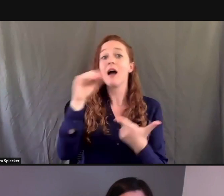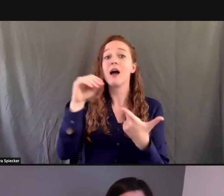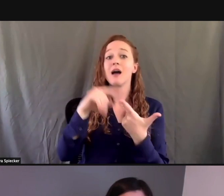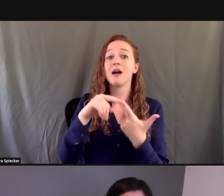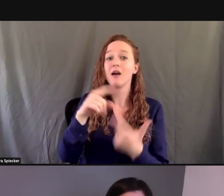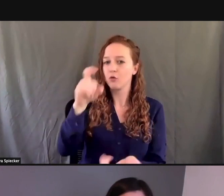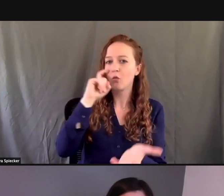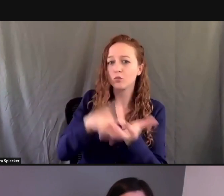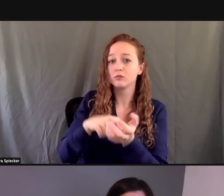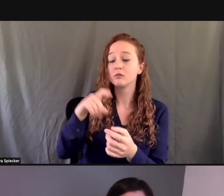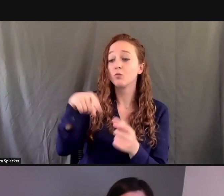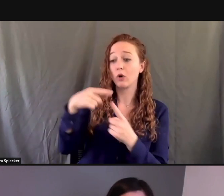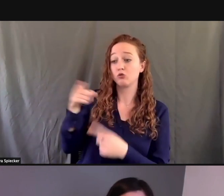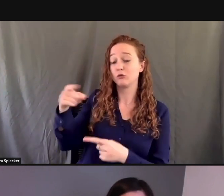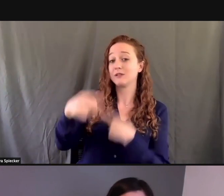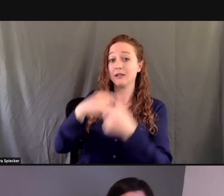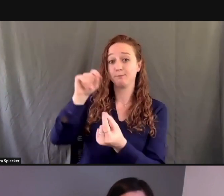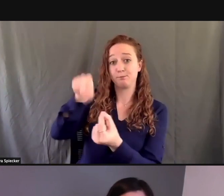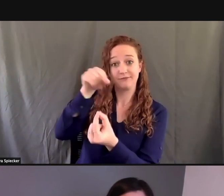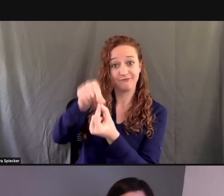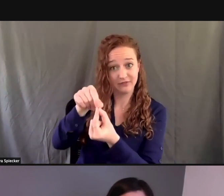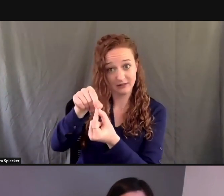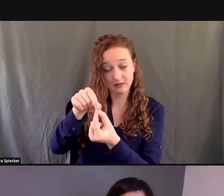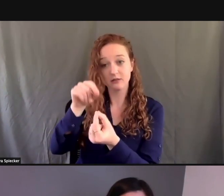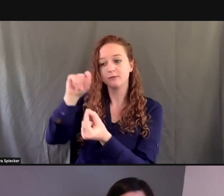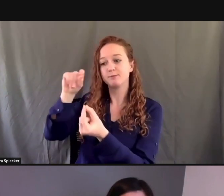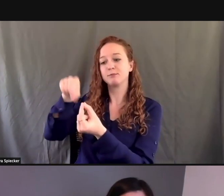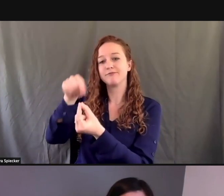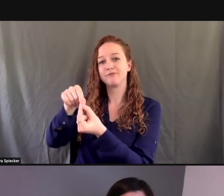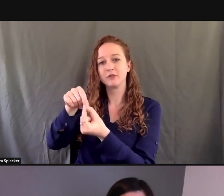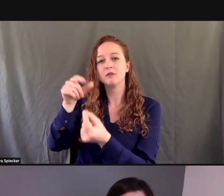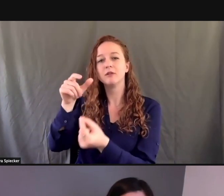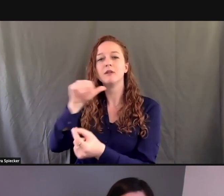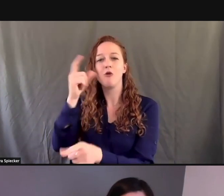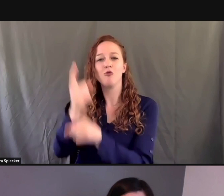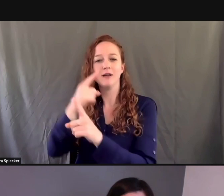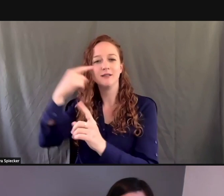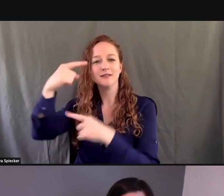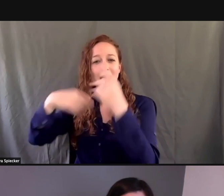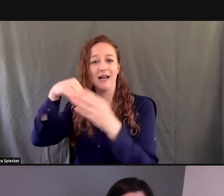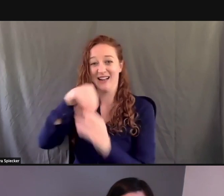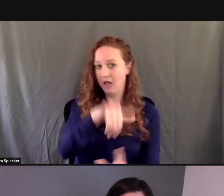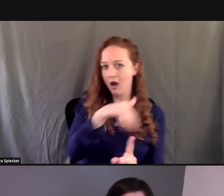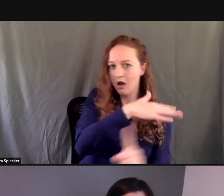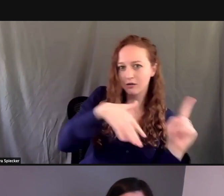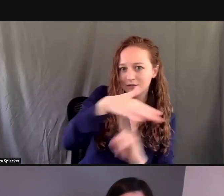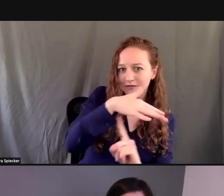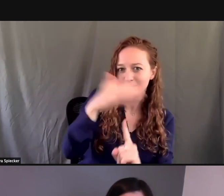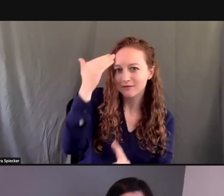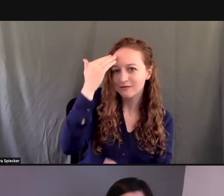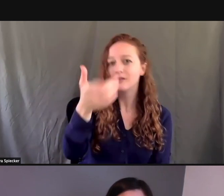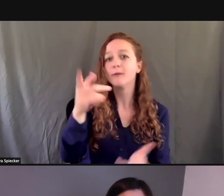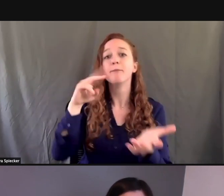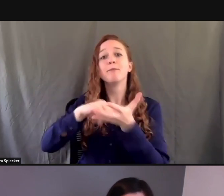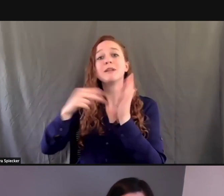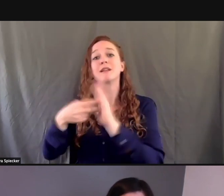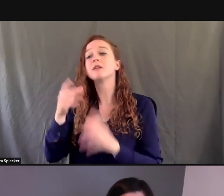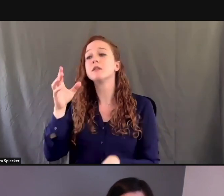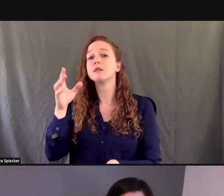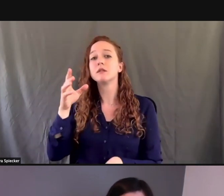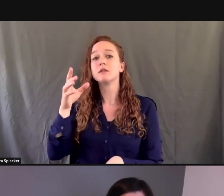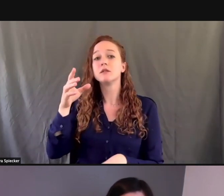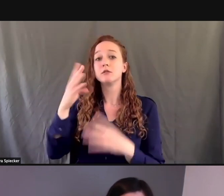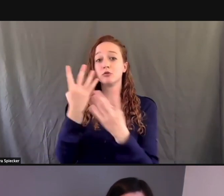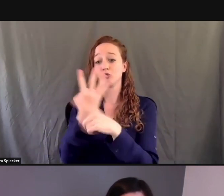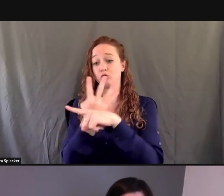not be interesting. It might not be engaging. and this is just 4 short little clips. The first